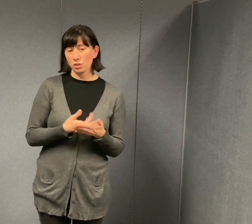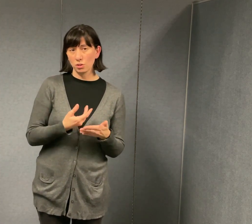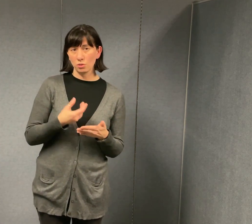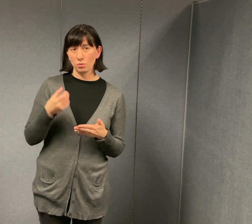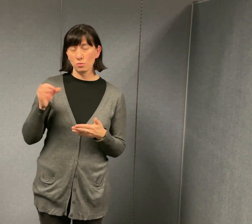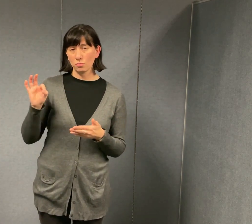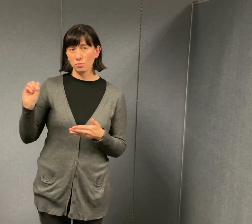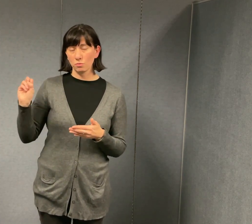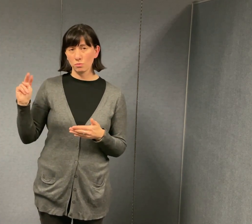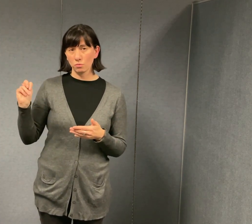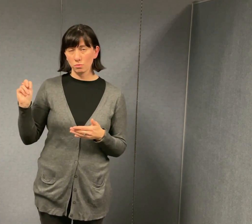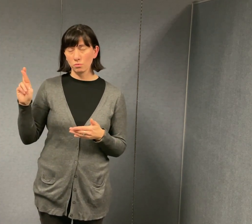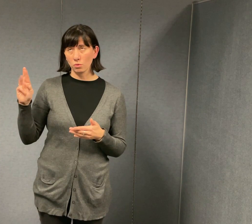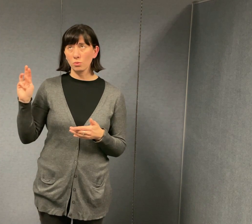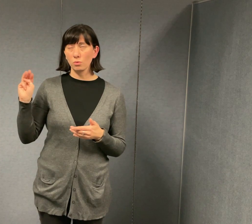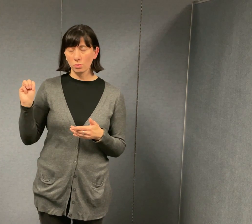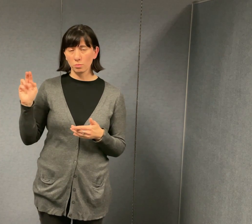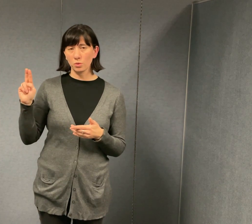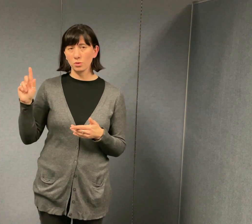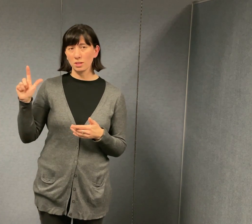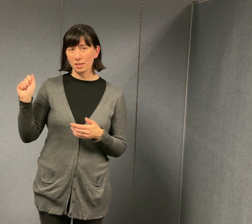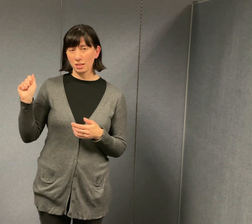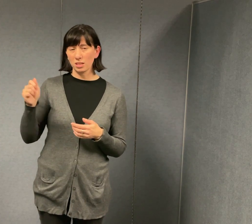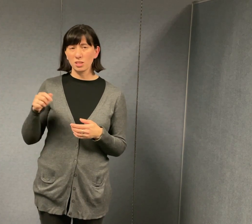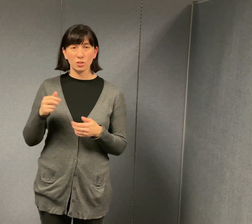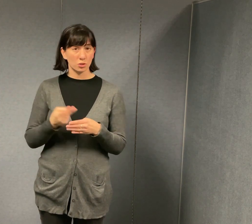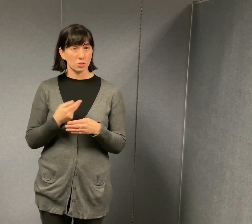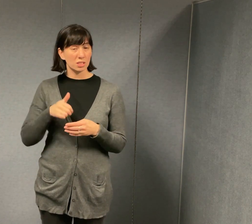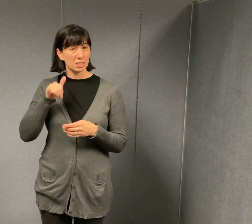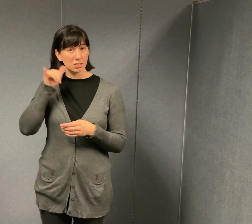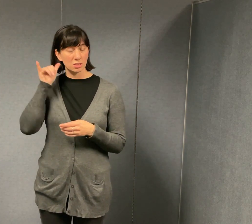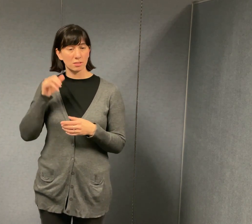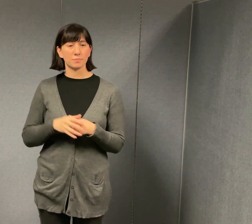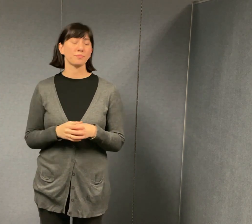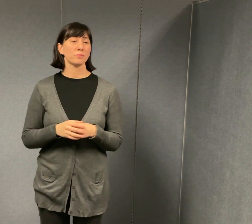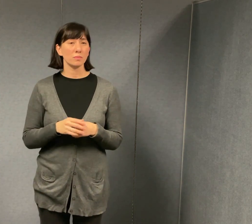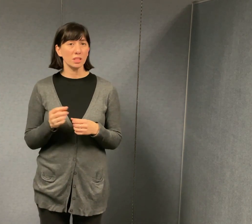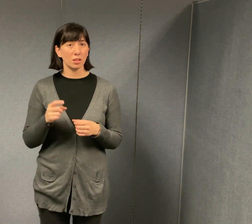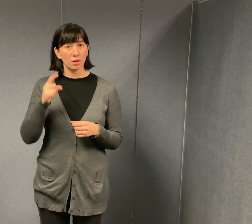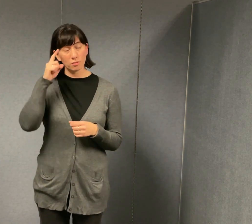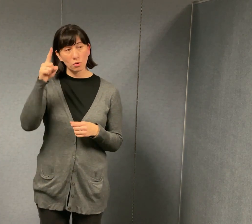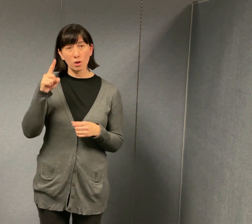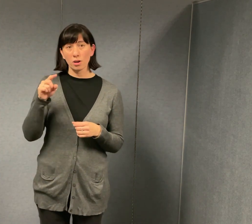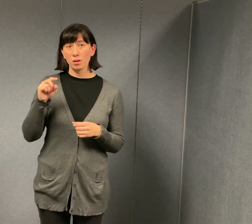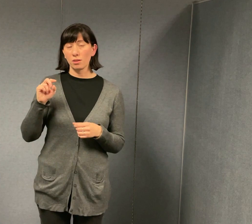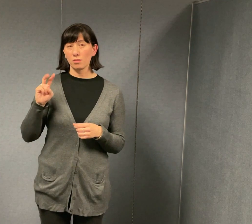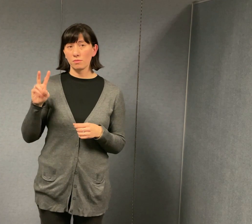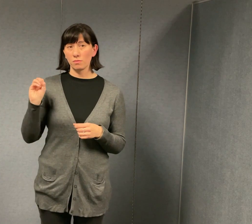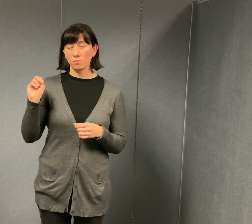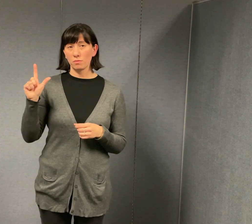calculate volume? Remember, in addition to the length and width, we need to know how